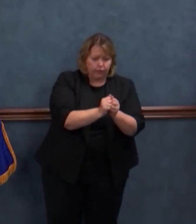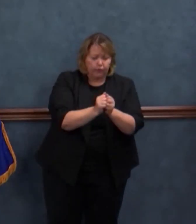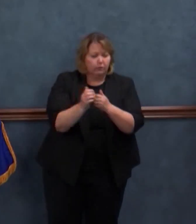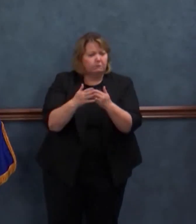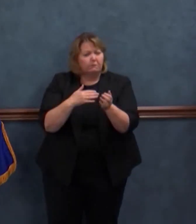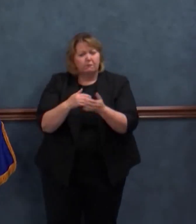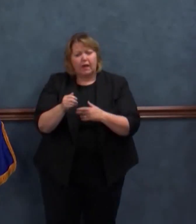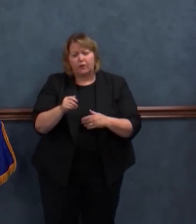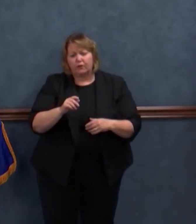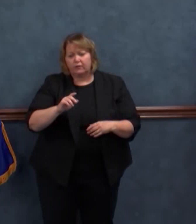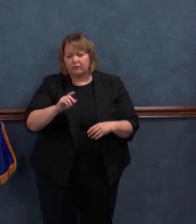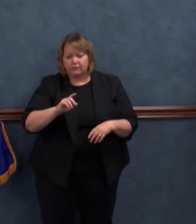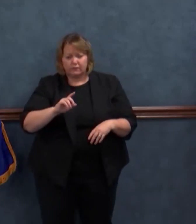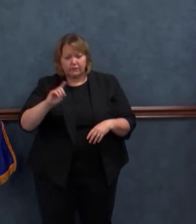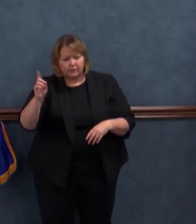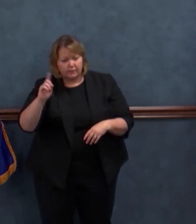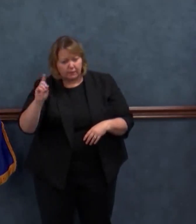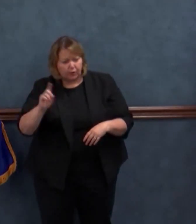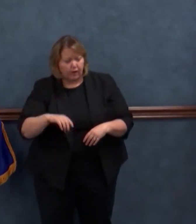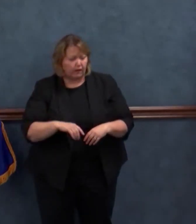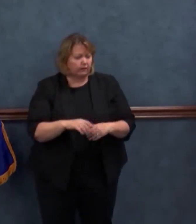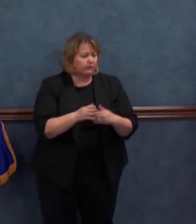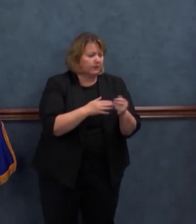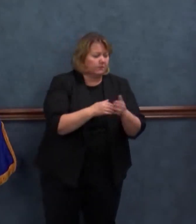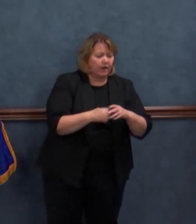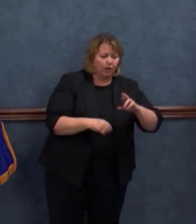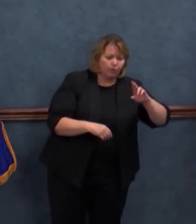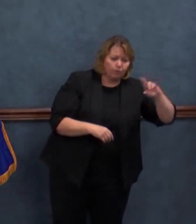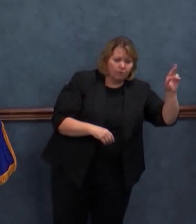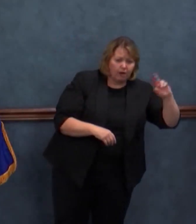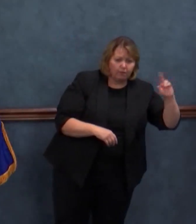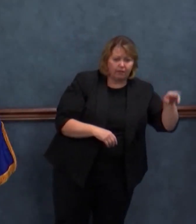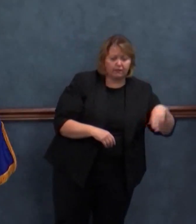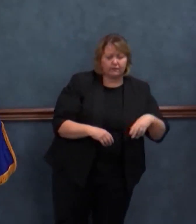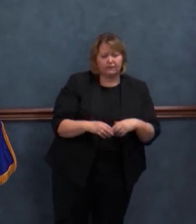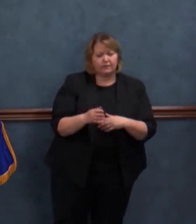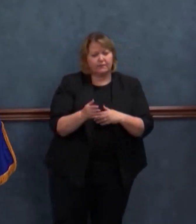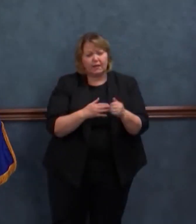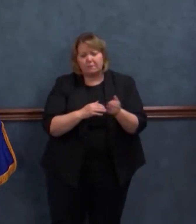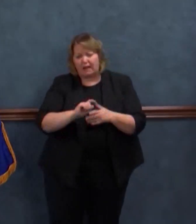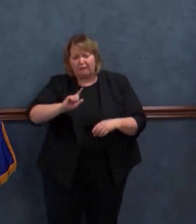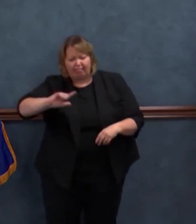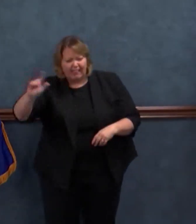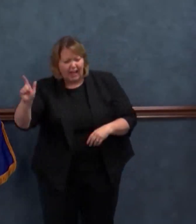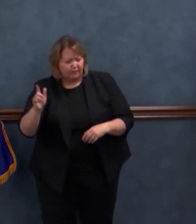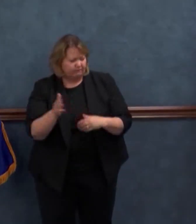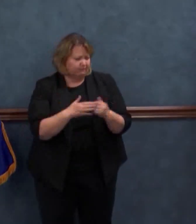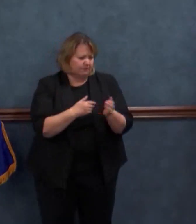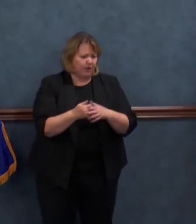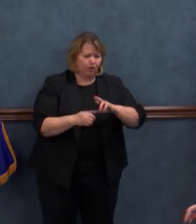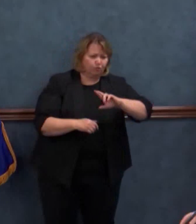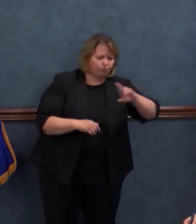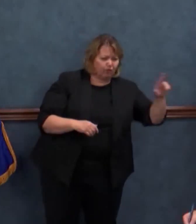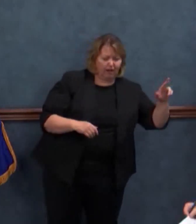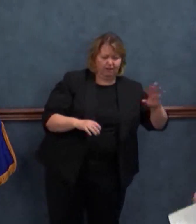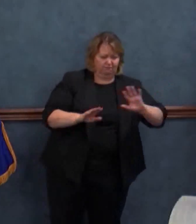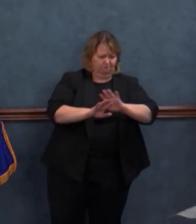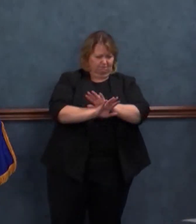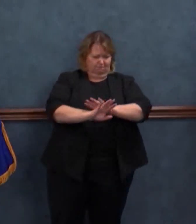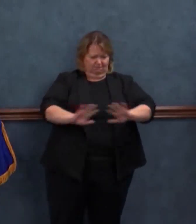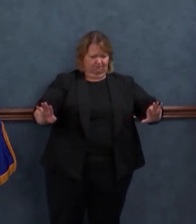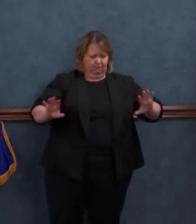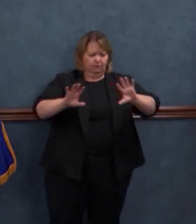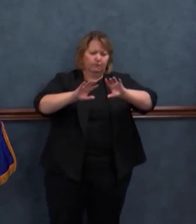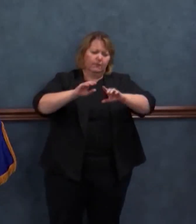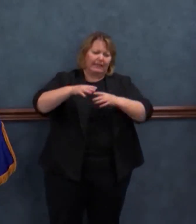nonpartisans, left and right, business owners and workers. Let's do what's necessary, not only to keep our